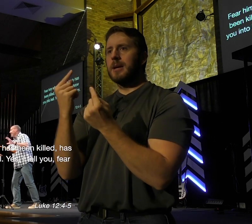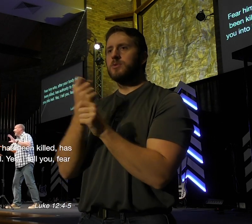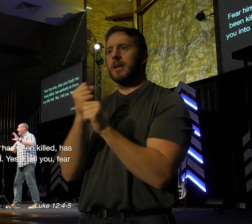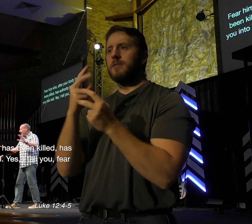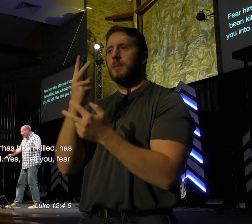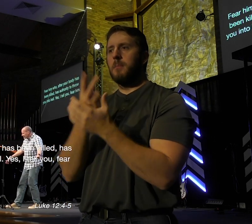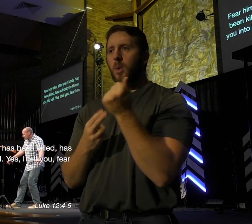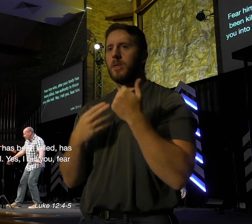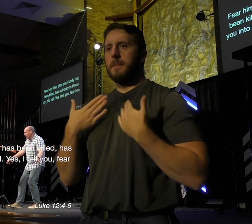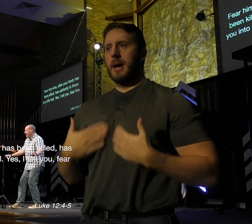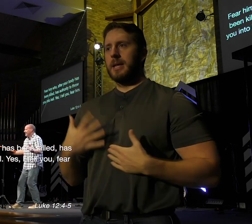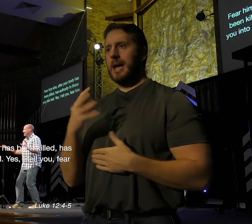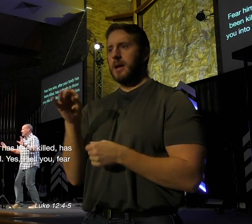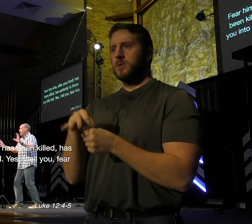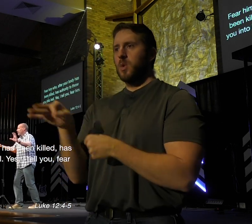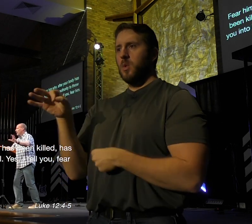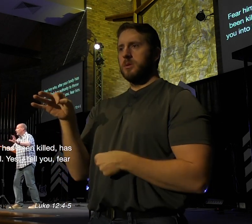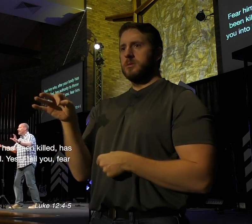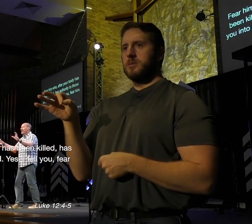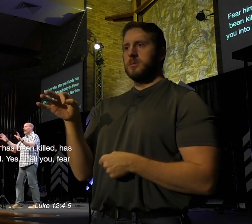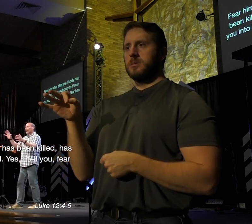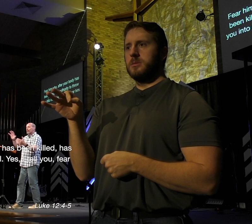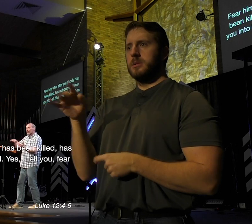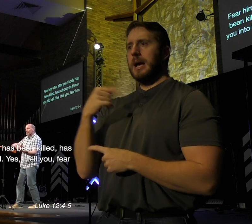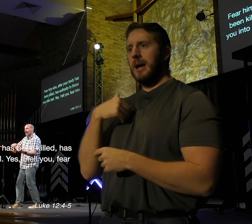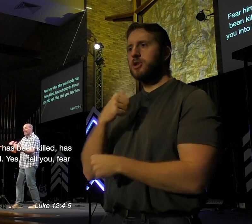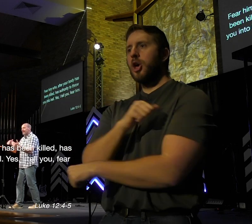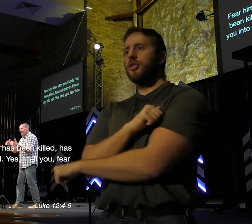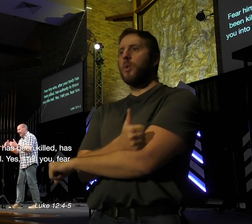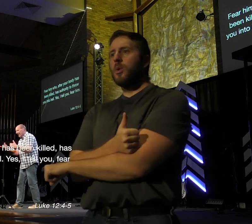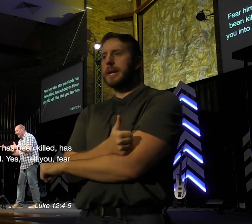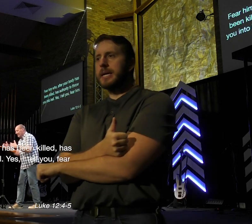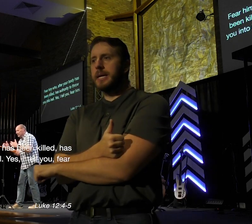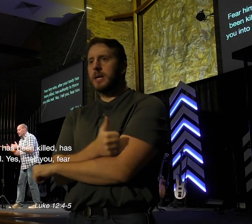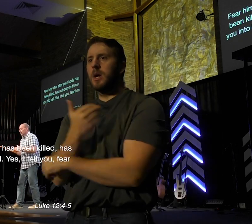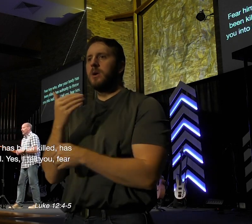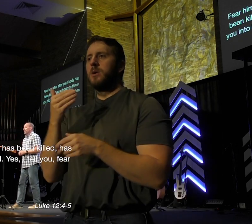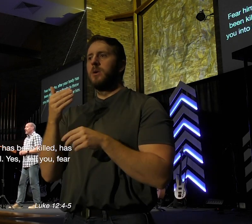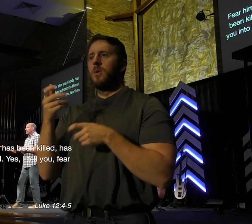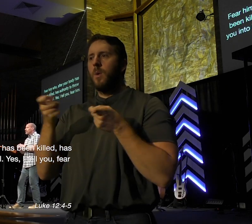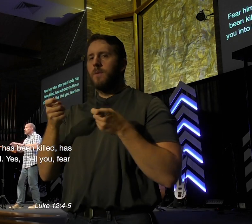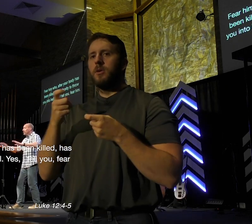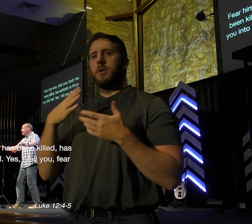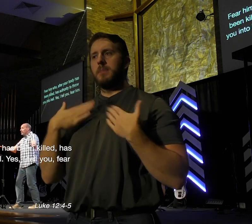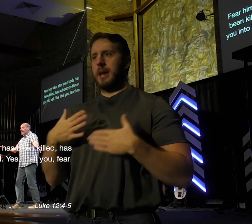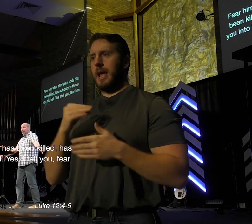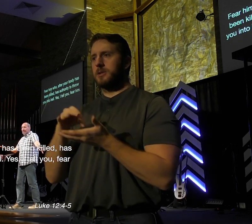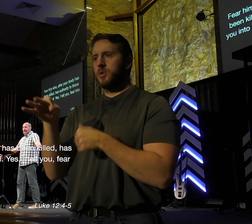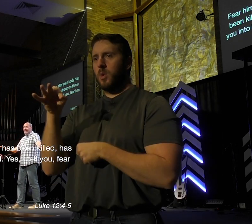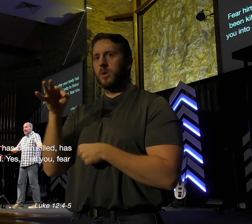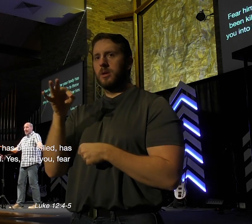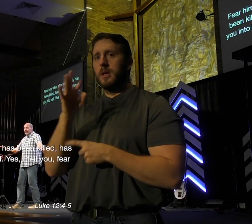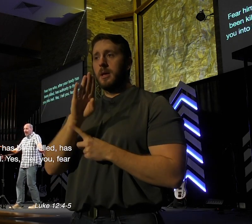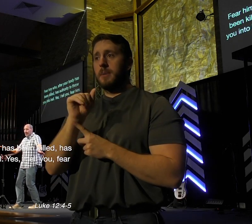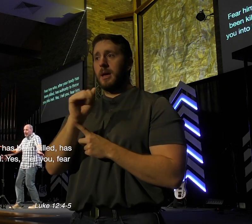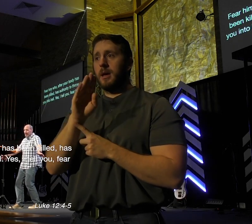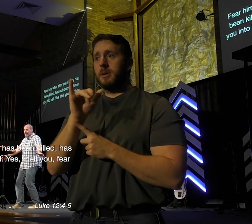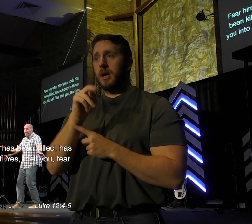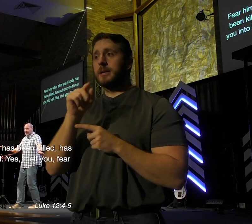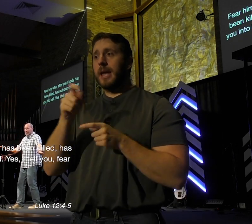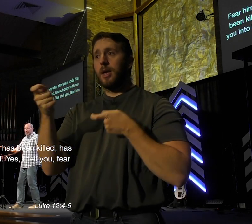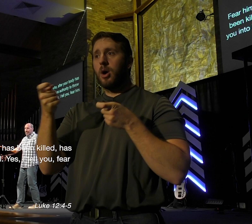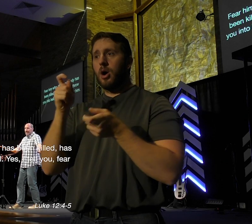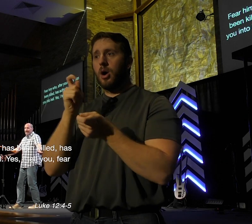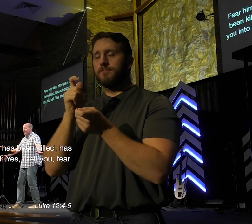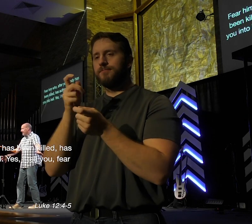body and soul. He has authority over both body and soul. The spirit of Babylon can only harm your